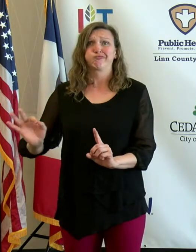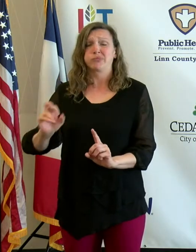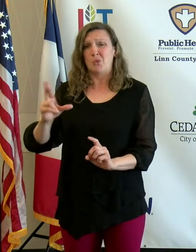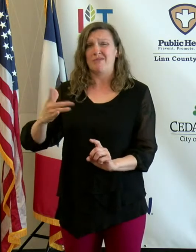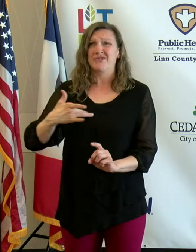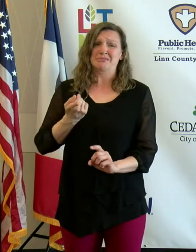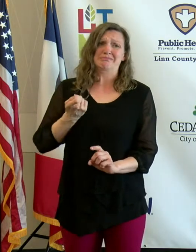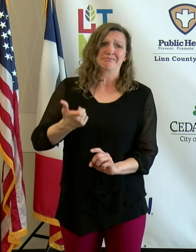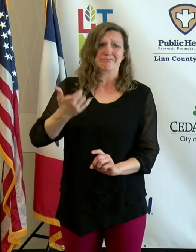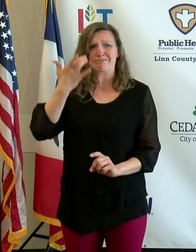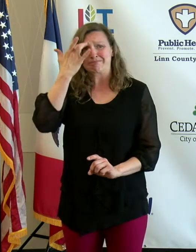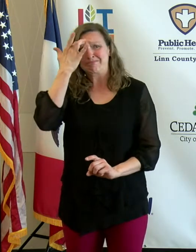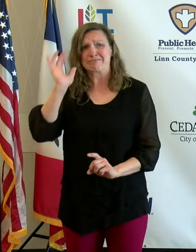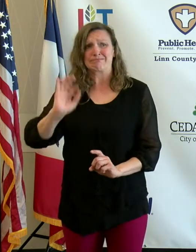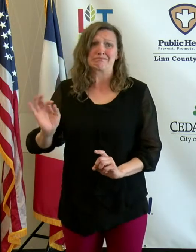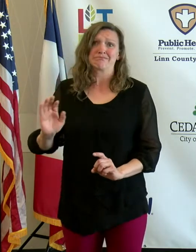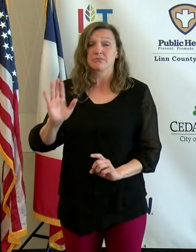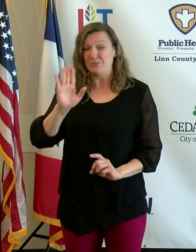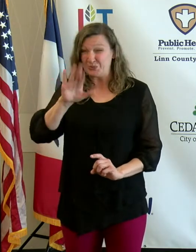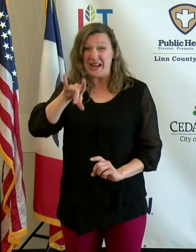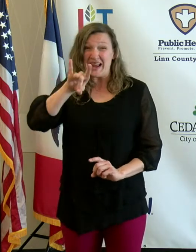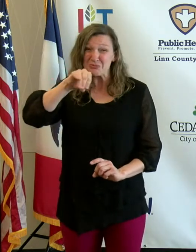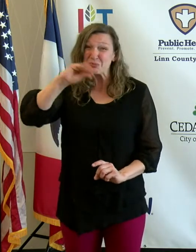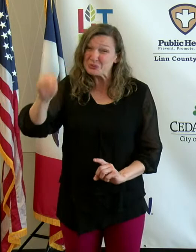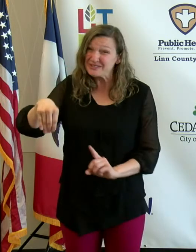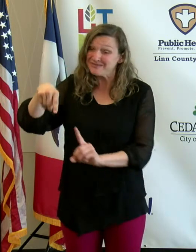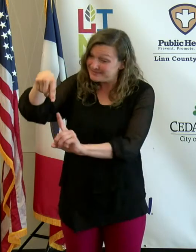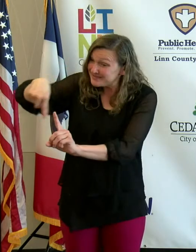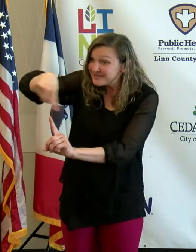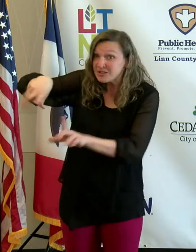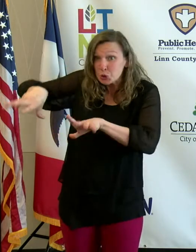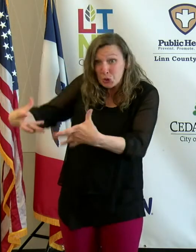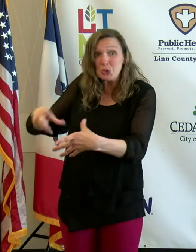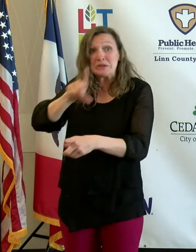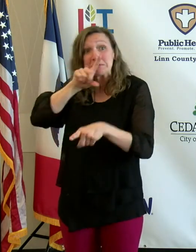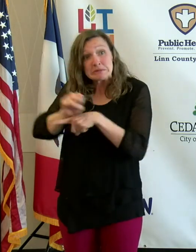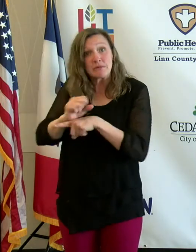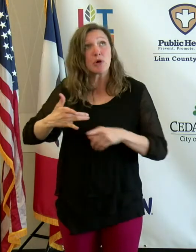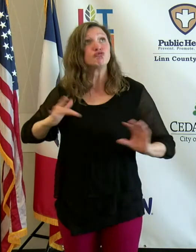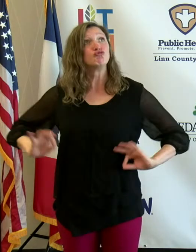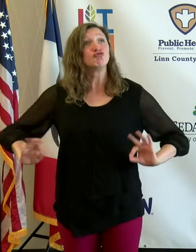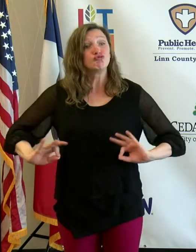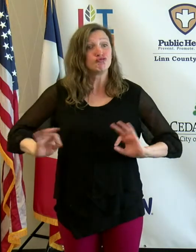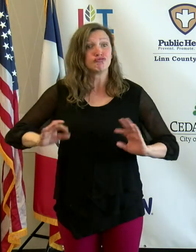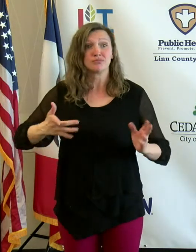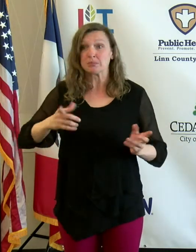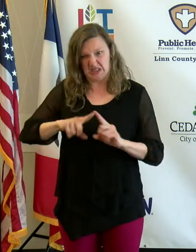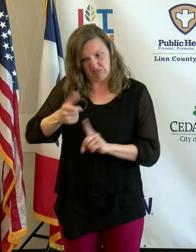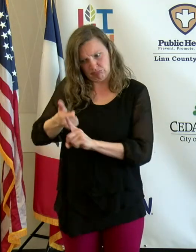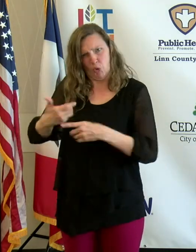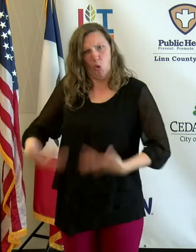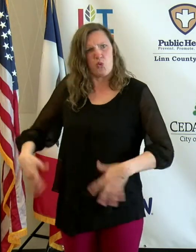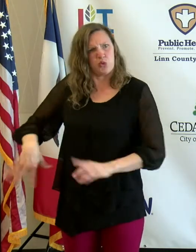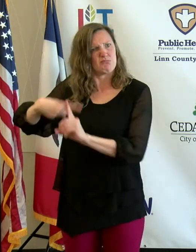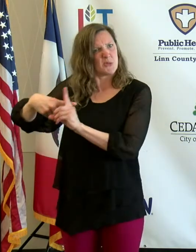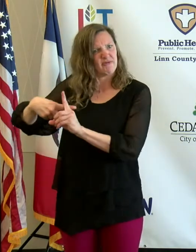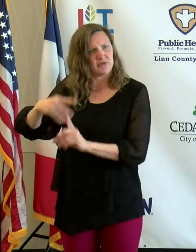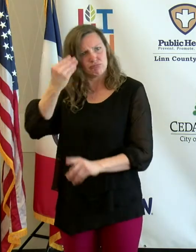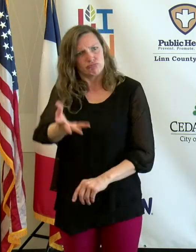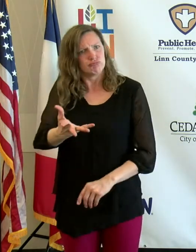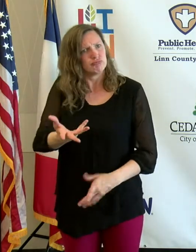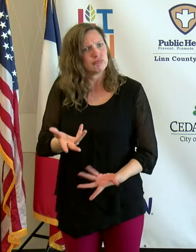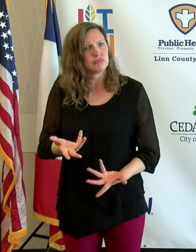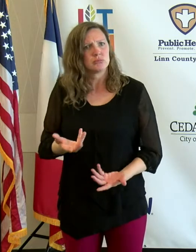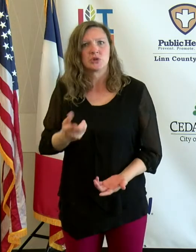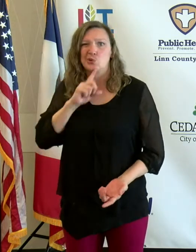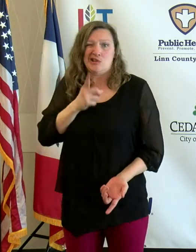80% of the population that becomes infected with COVID-19 will have mild enough symptoms that they can recover at